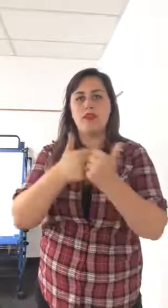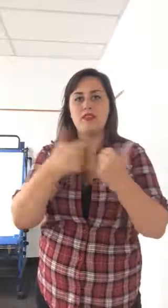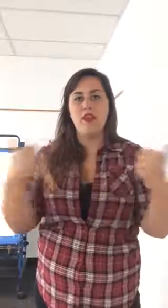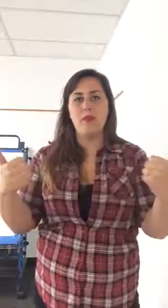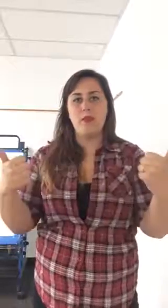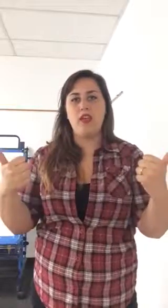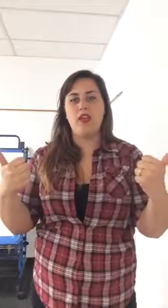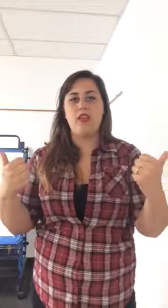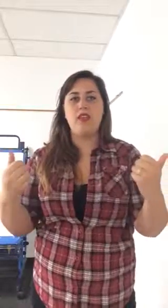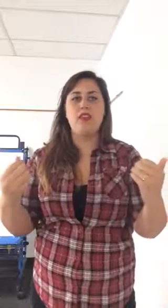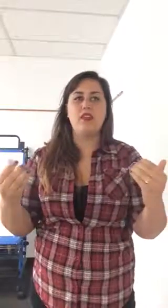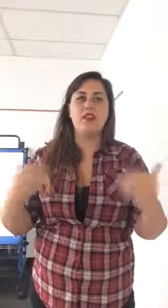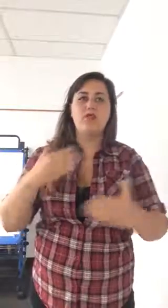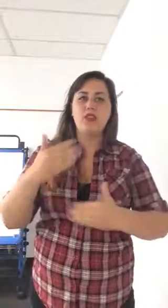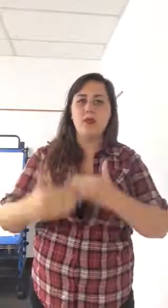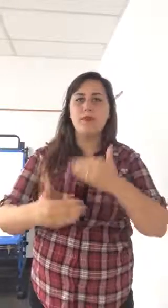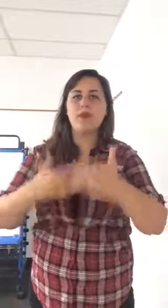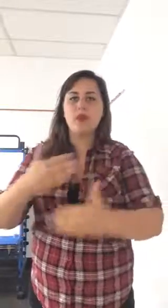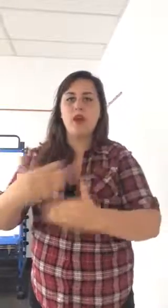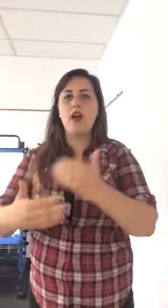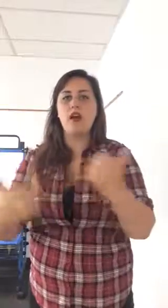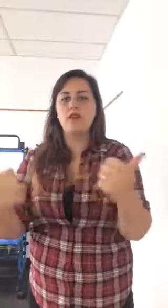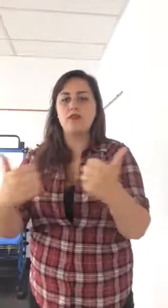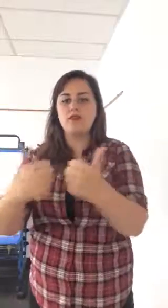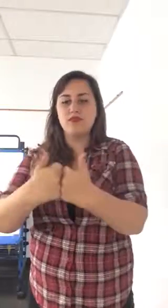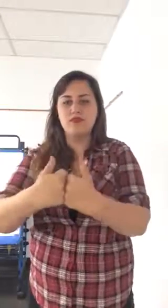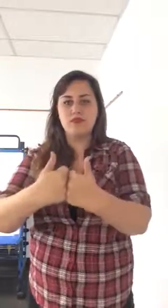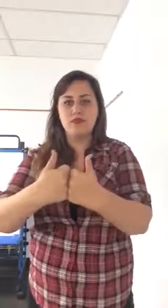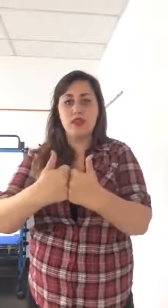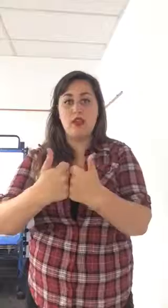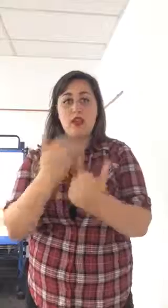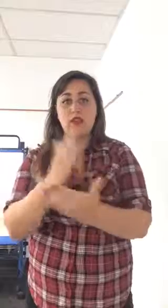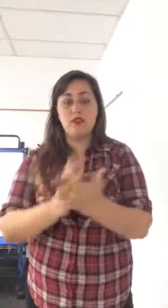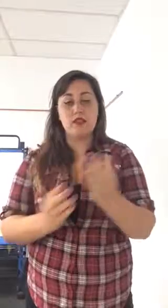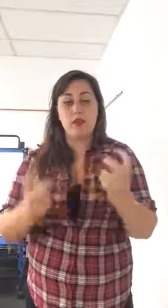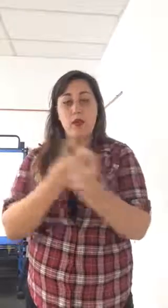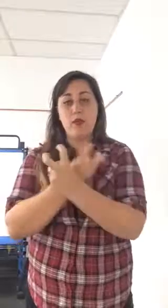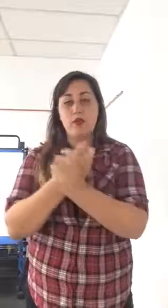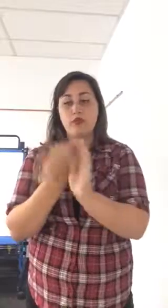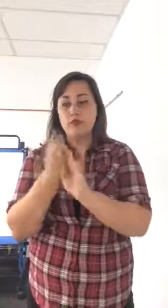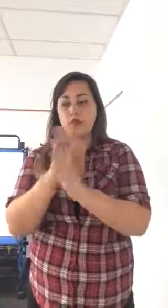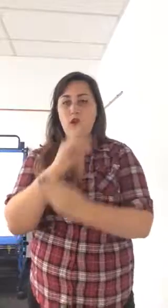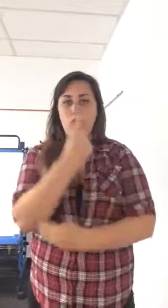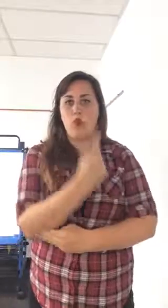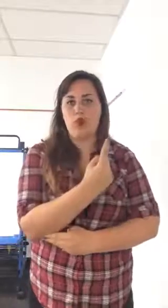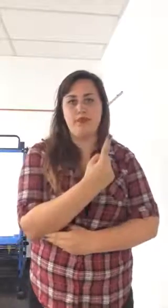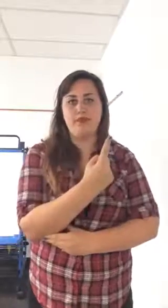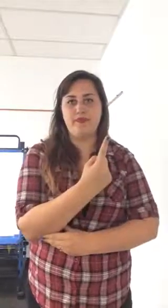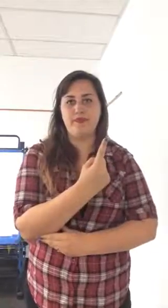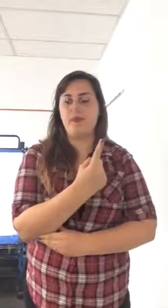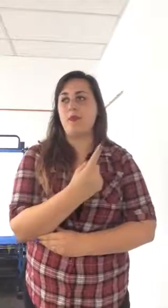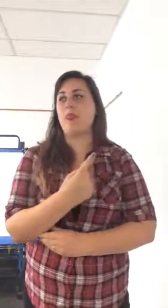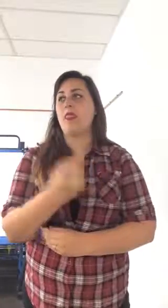over time, as you get older, then you get to fuse together. Some of the bones will eventually become one bone. Matter of fact, if I'm an archaeologist, and I'm on